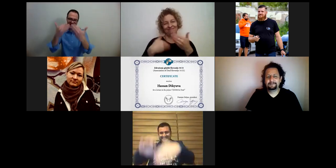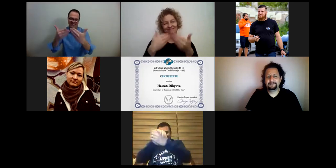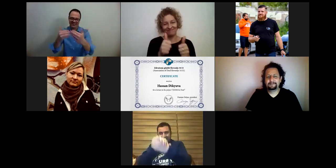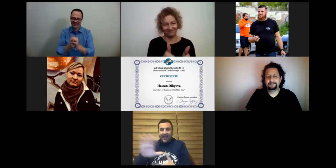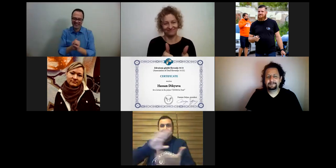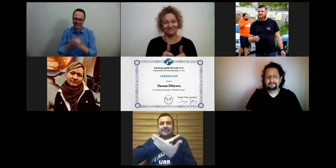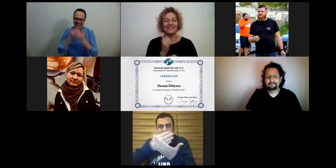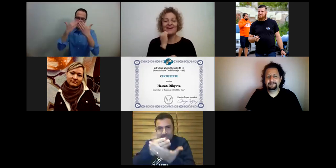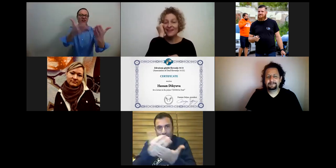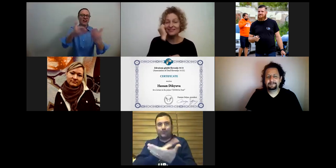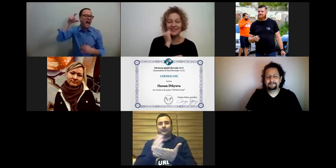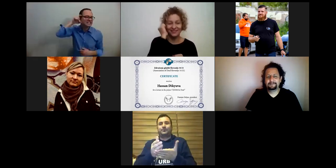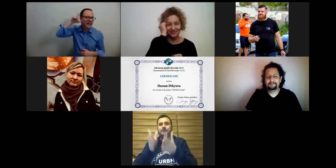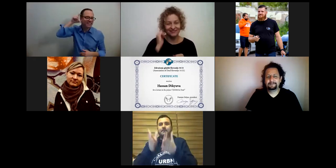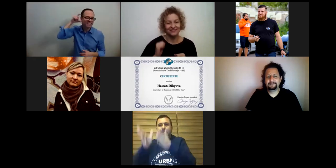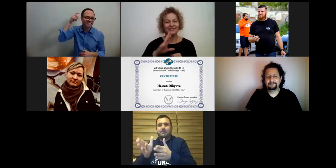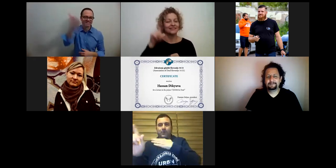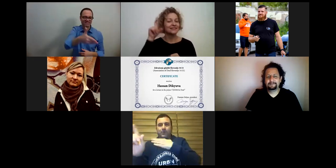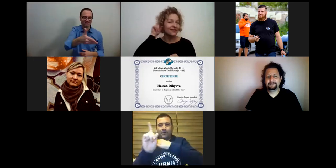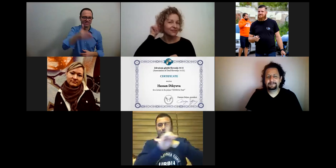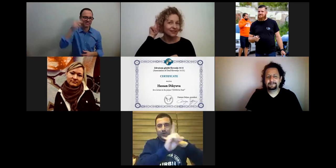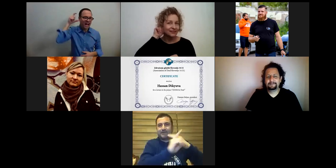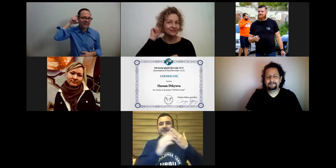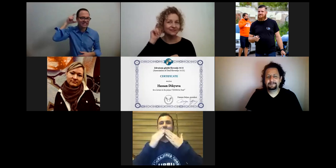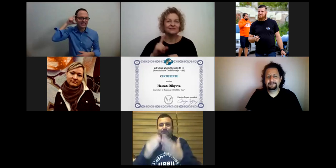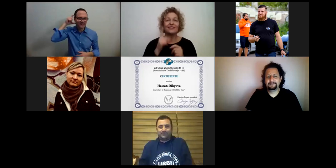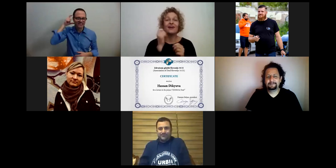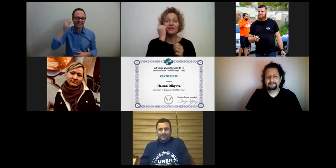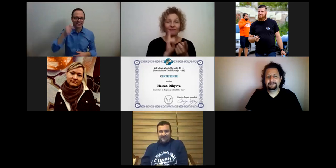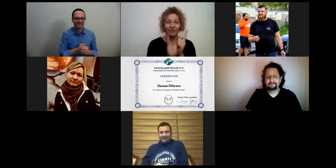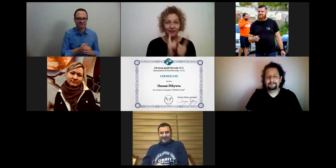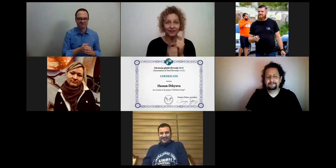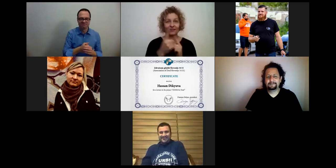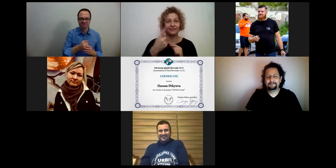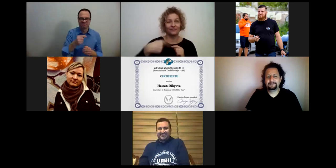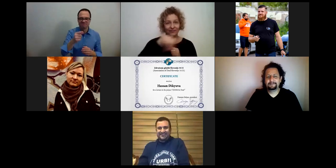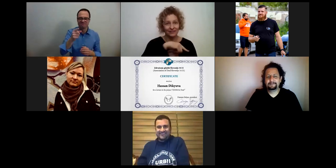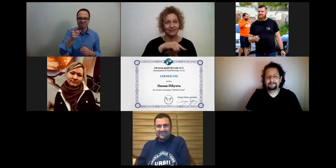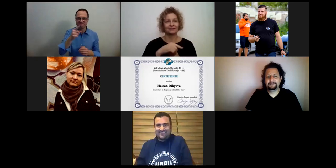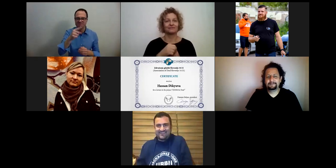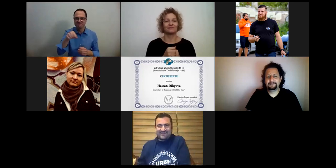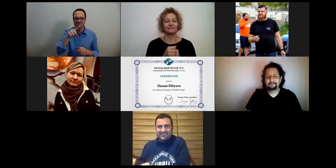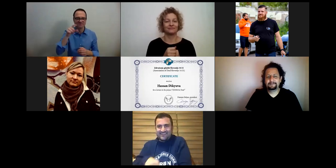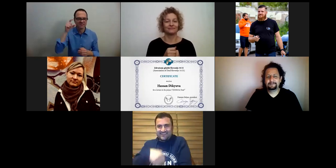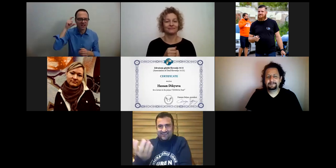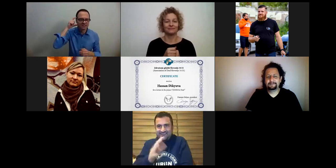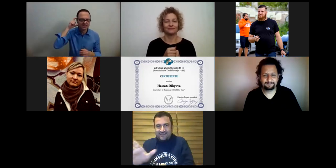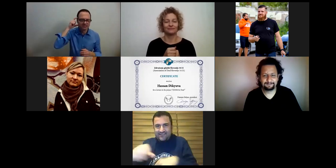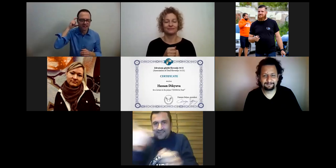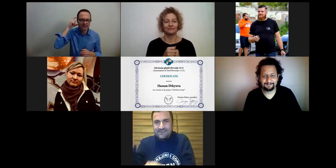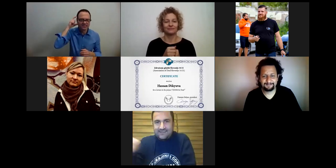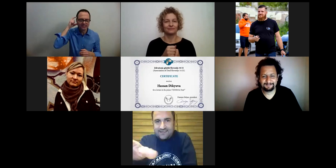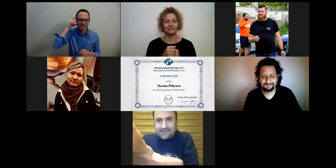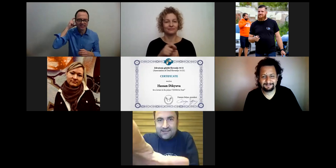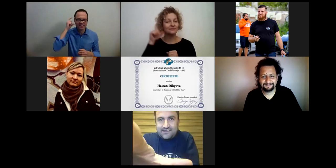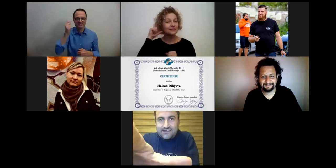Thank you, Jakub. Thank you. Thank you to the interpreters as well. Thank you to all the presenters. Hassan, you're